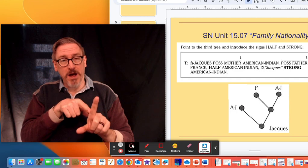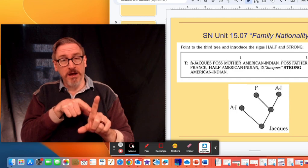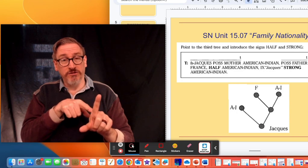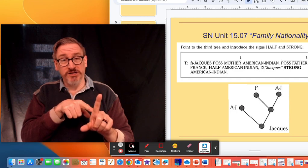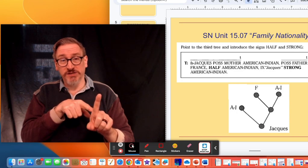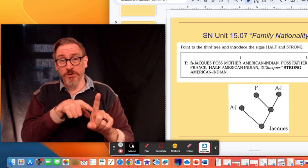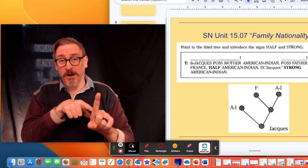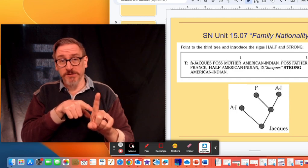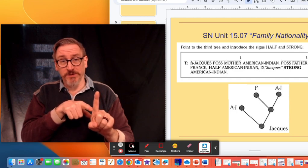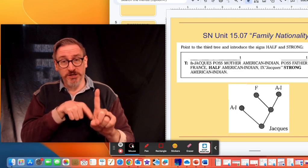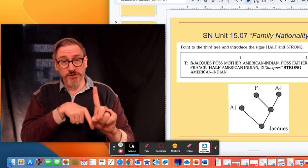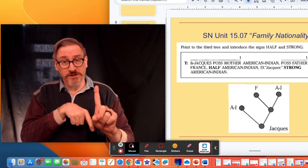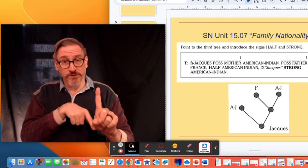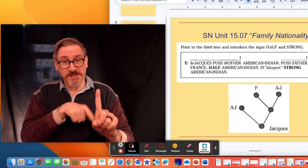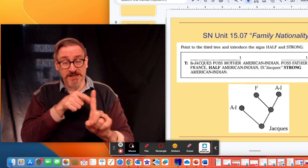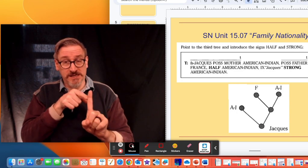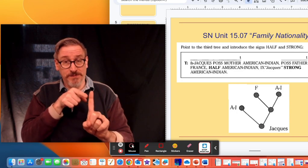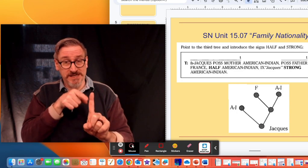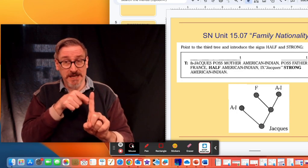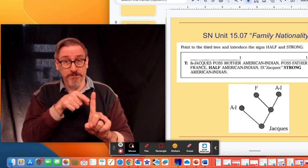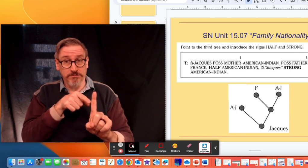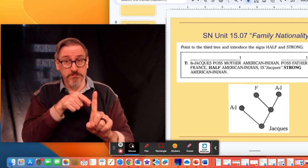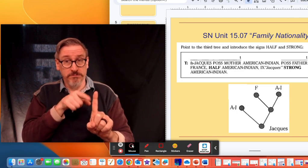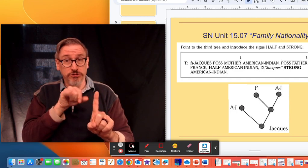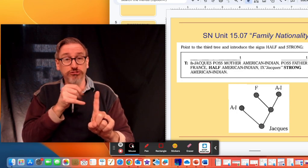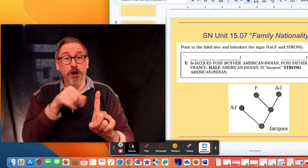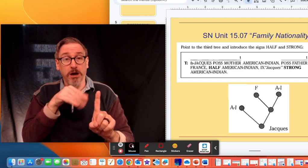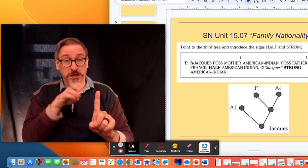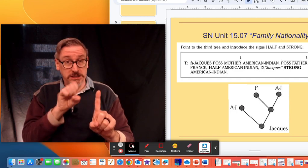and I'm this is one possibility too, is if you set this up as him,